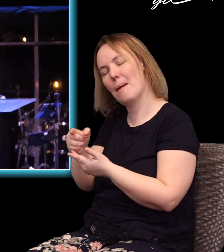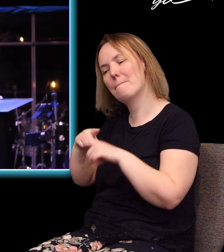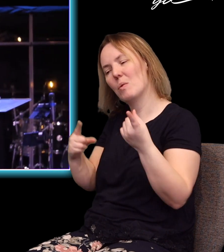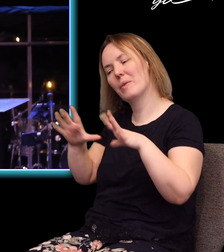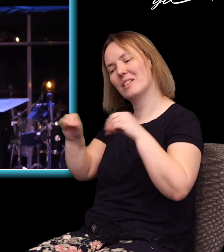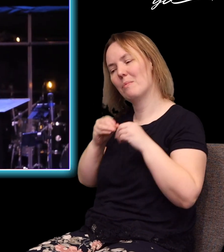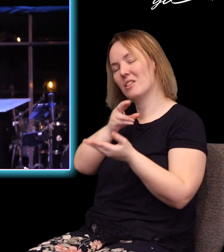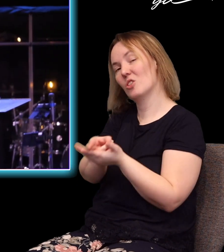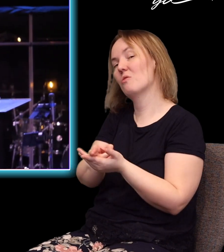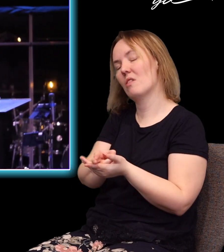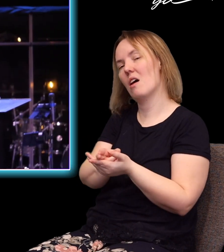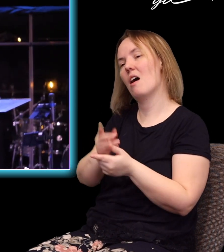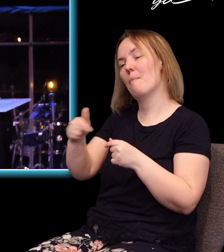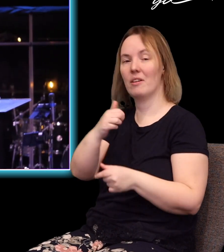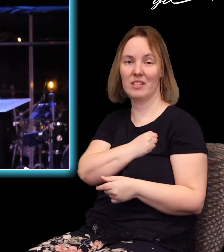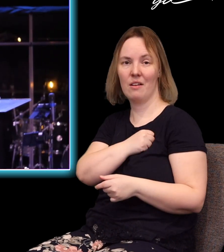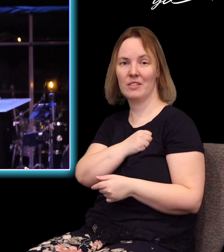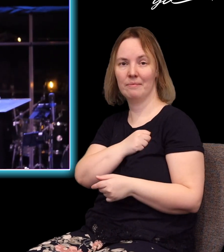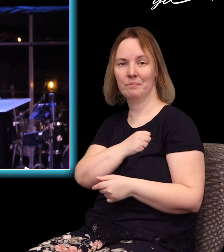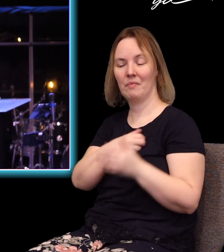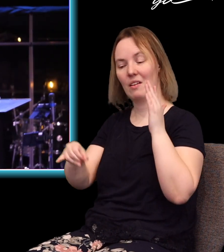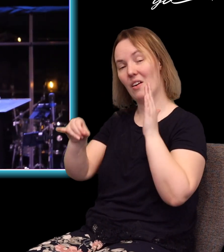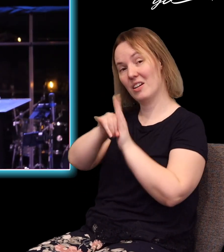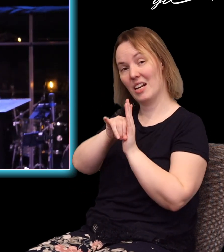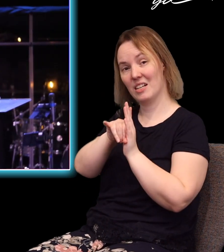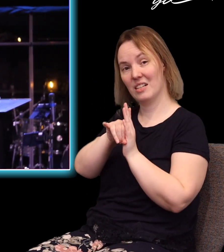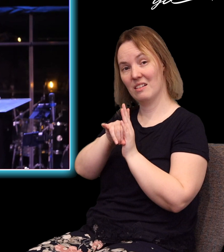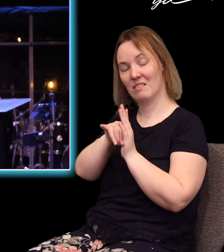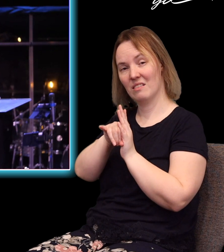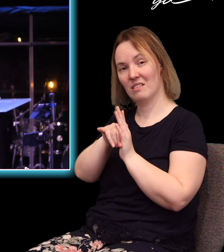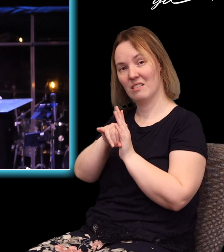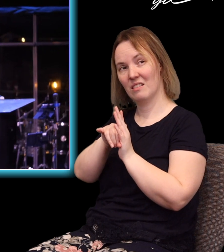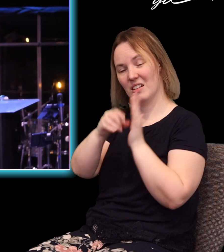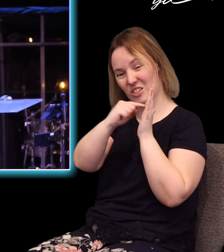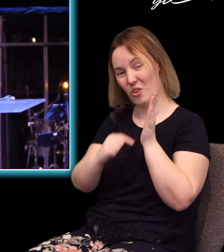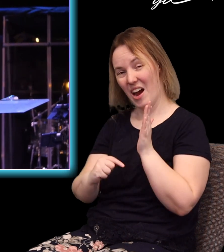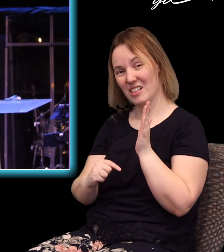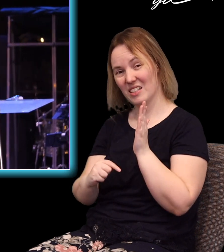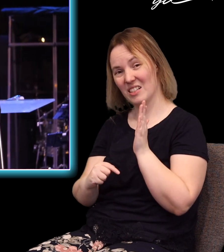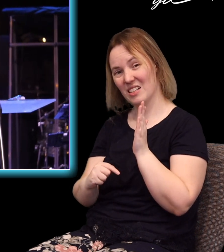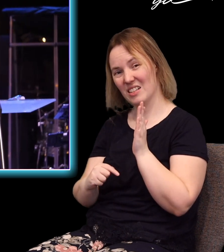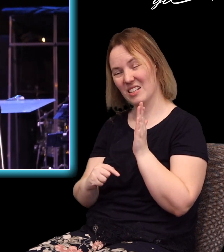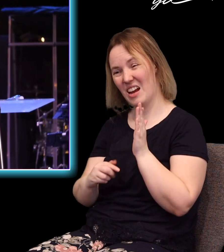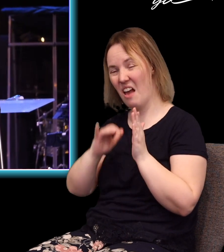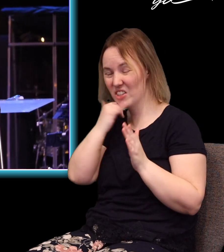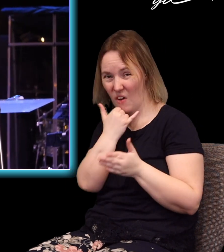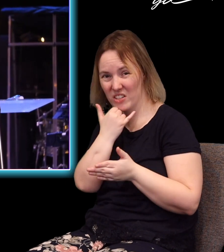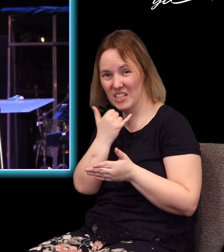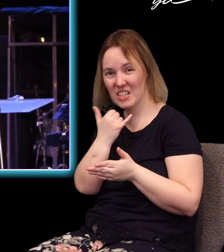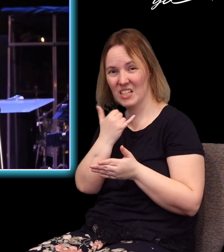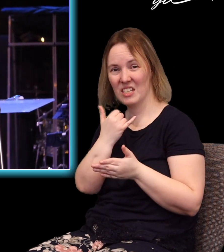truth about ourselves. And the thing is, if our identity is cracked, if it's